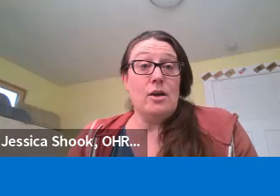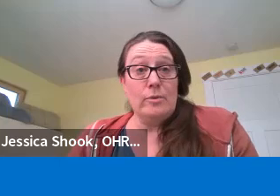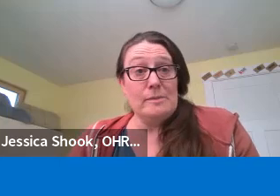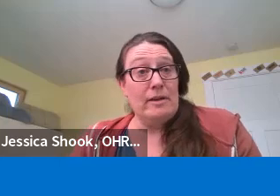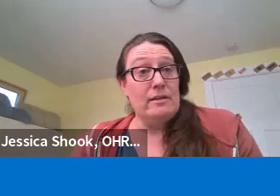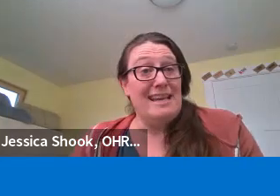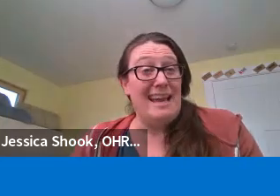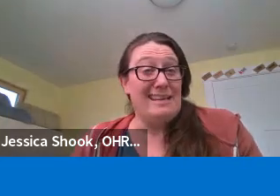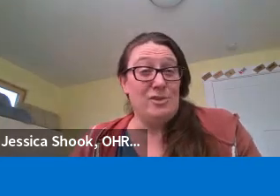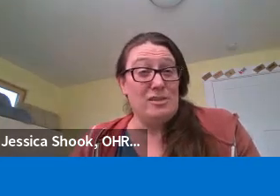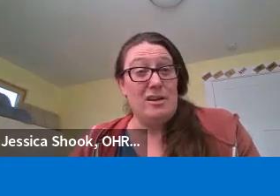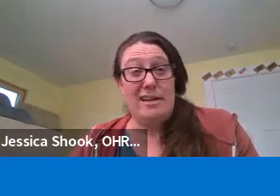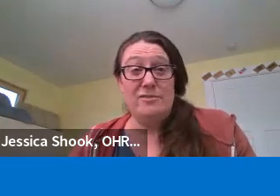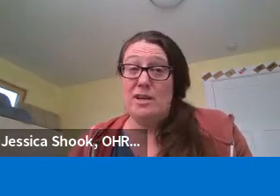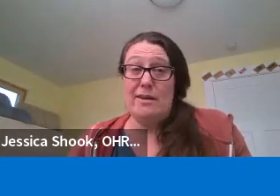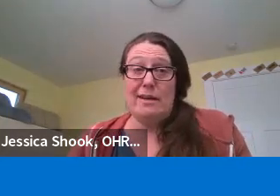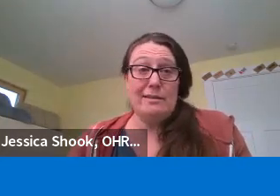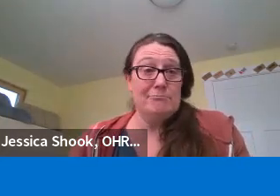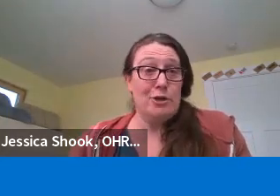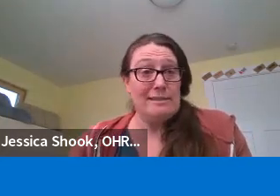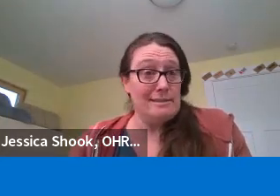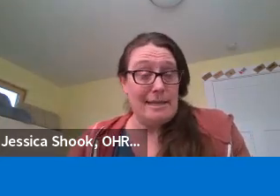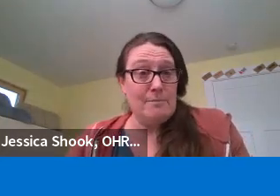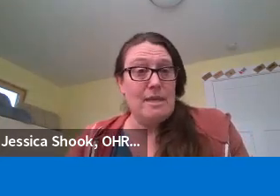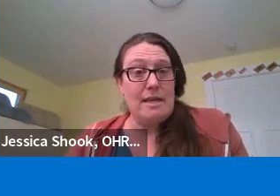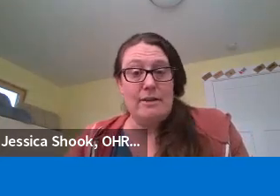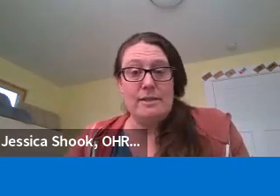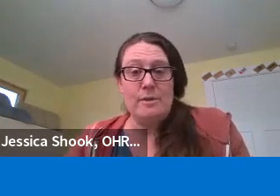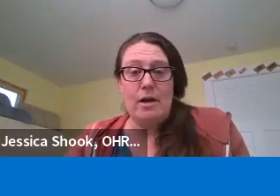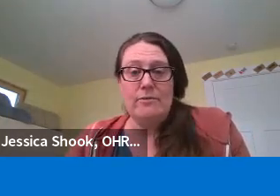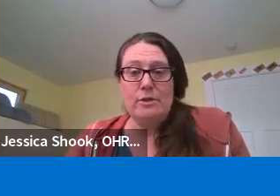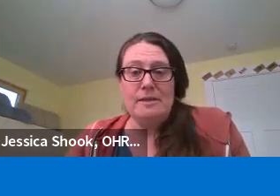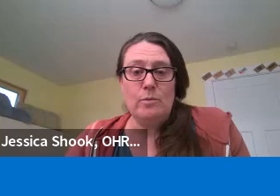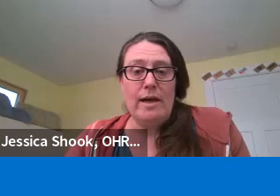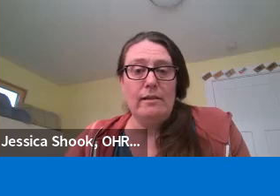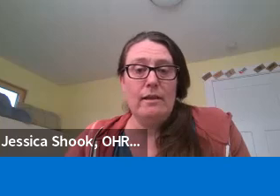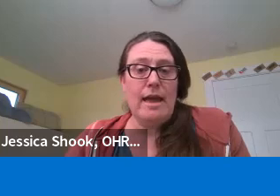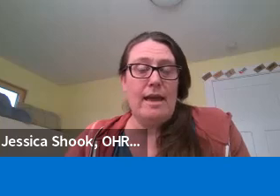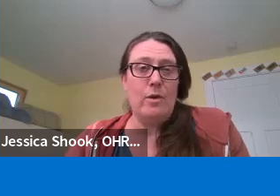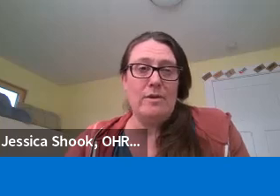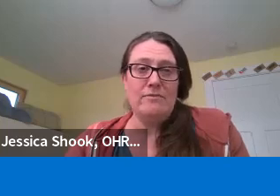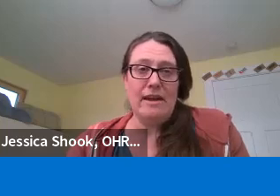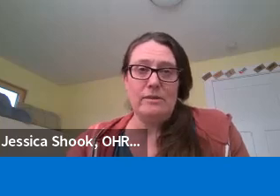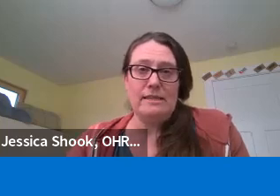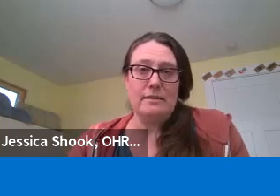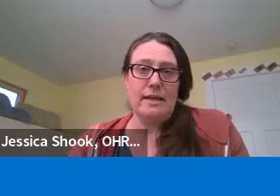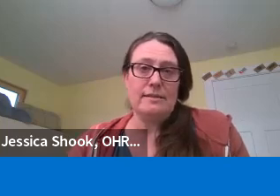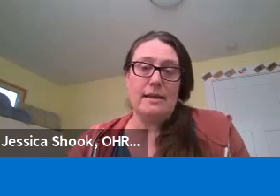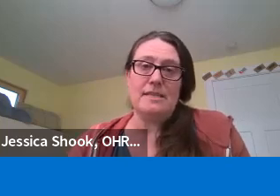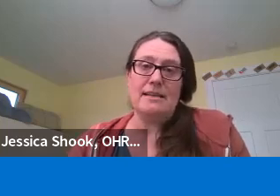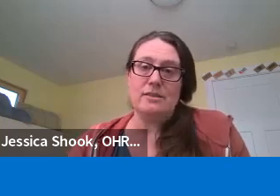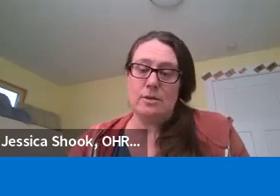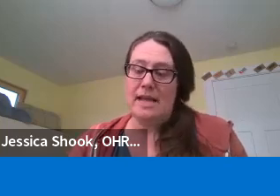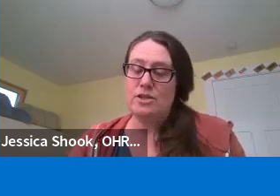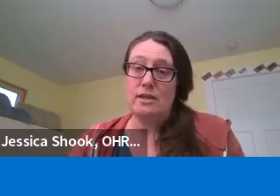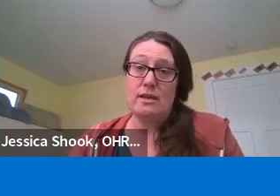both as co-responders and as just our kind of generic crisis team that interacts with law enforcement as well. And what we found is a lot of